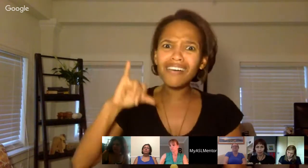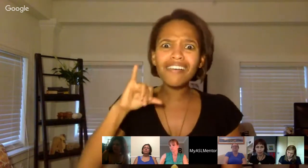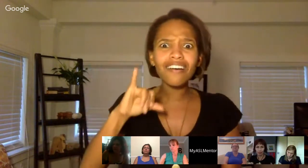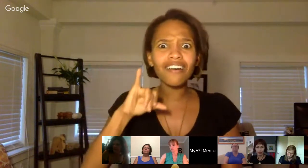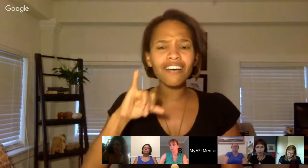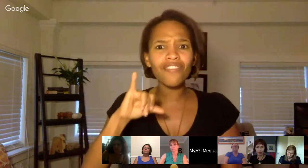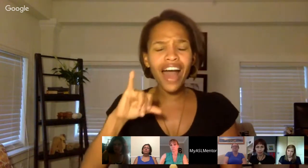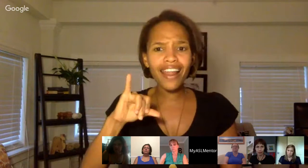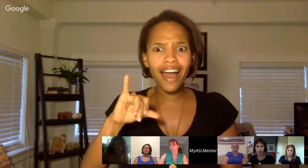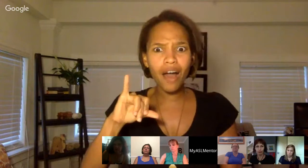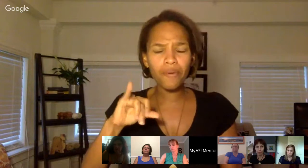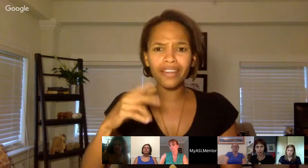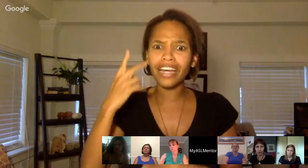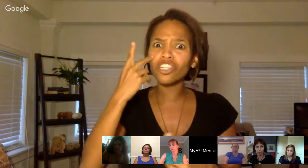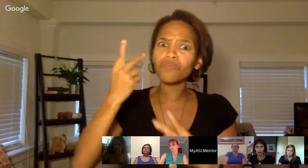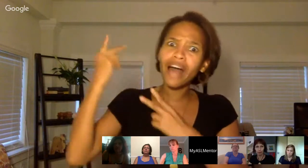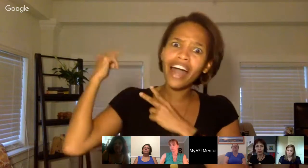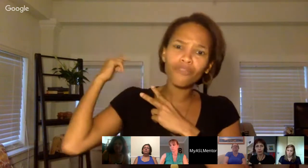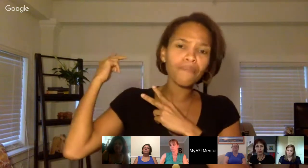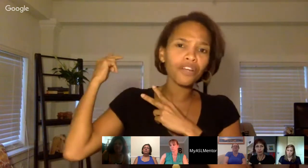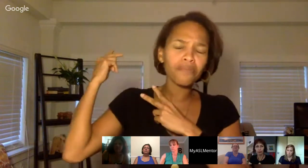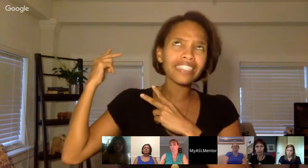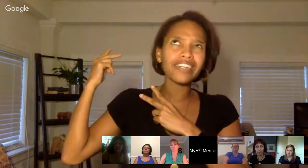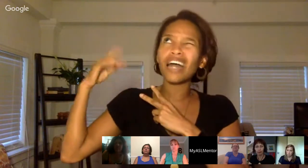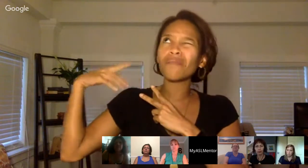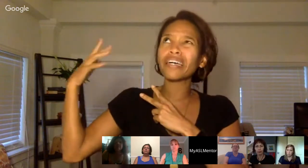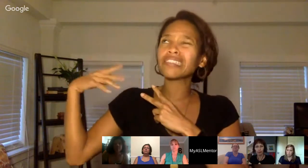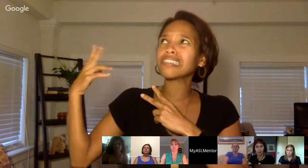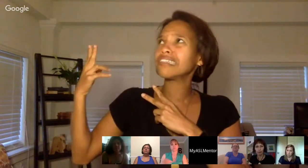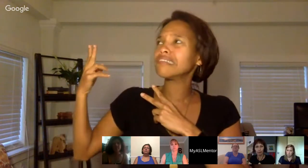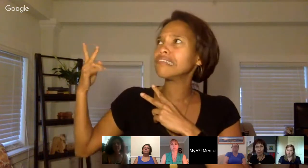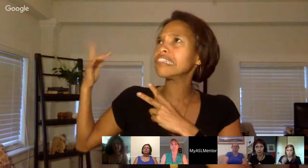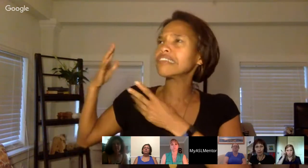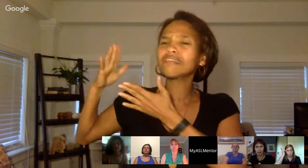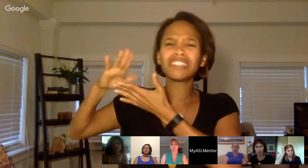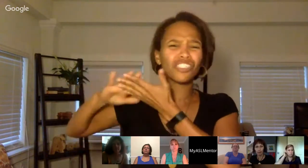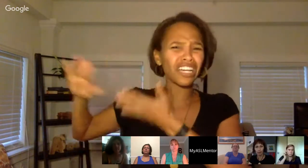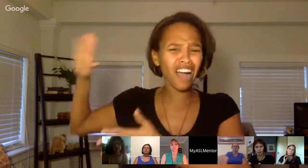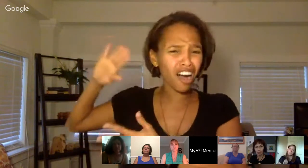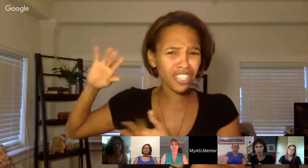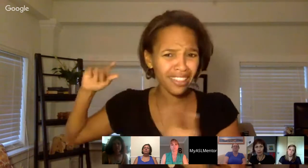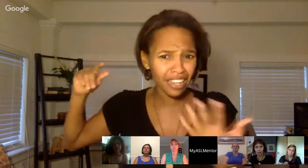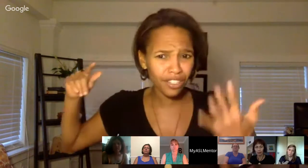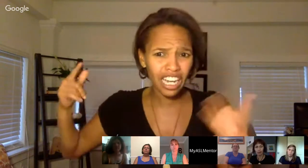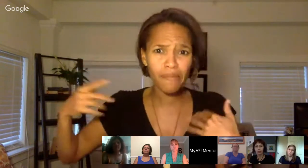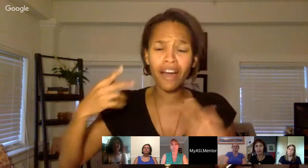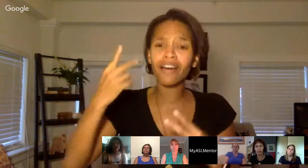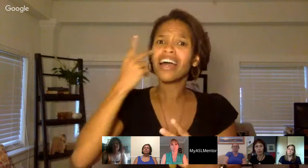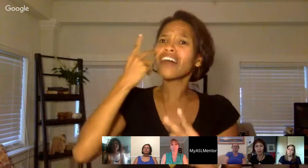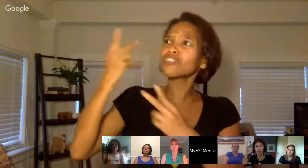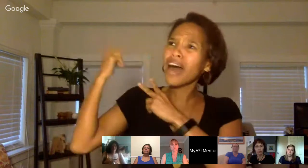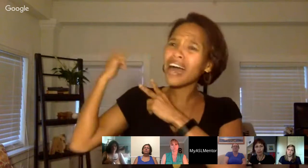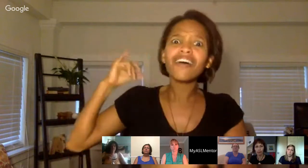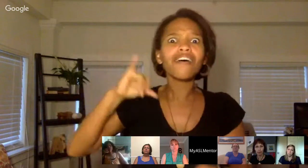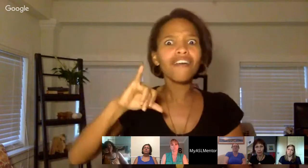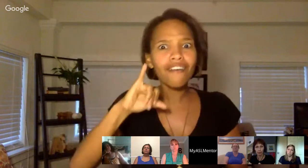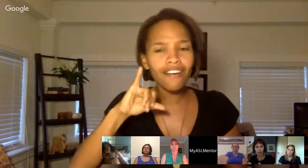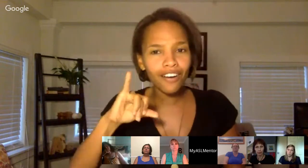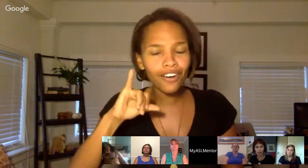back, that happened. I looked back, remembering my time as teaching in college, I think he's talking about. I looked